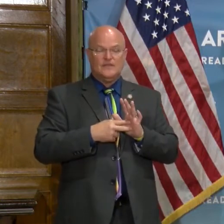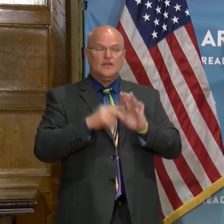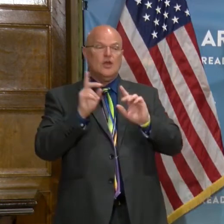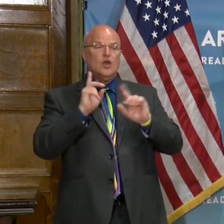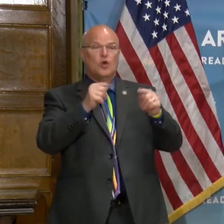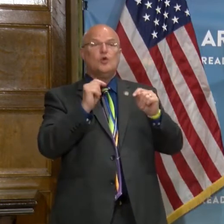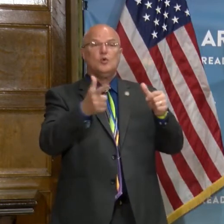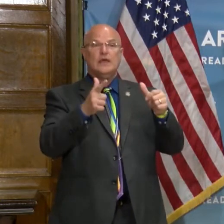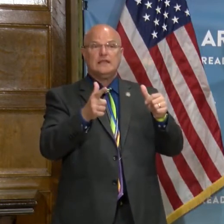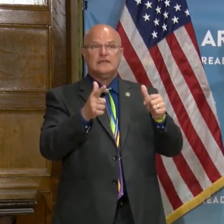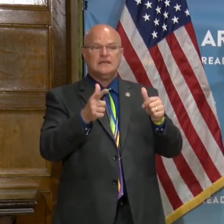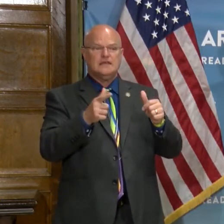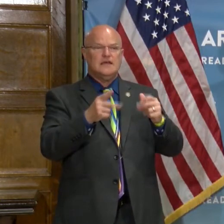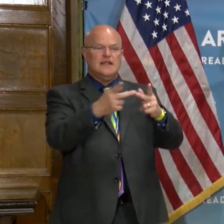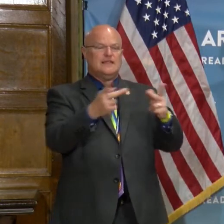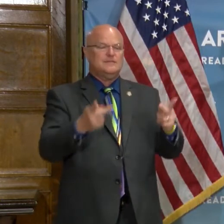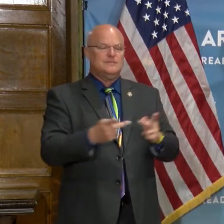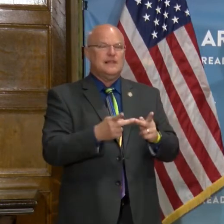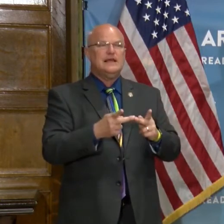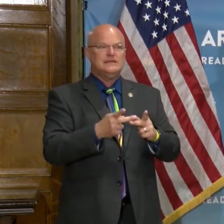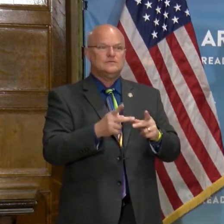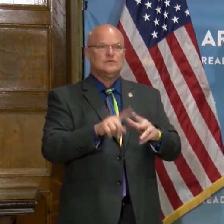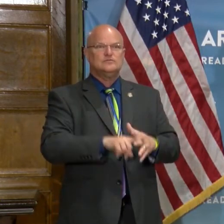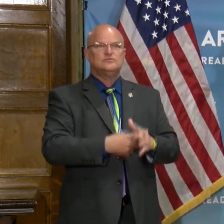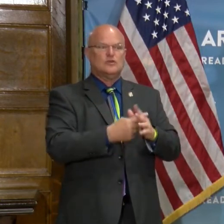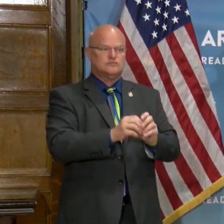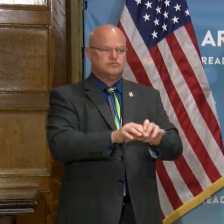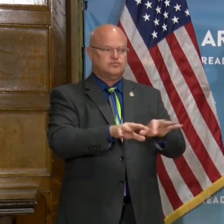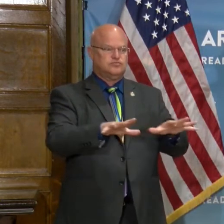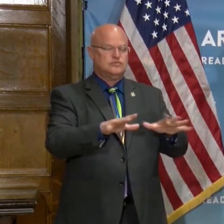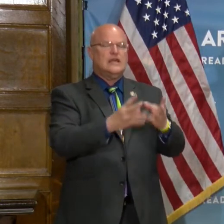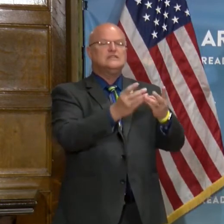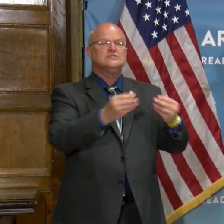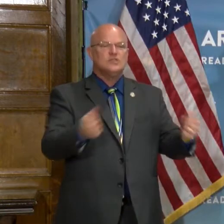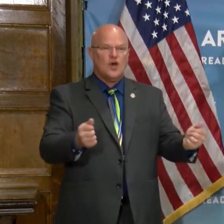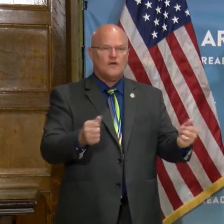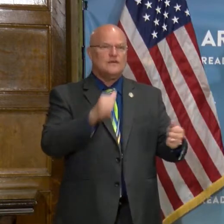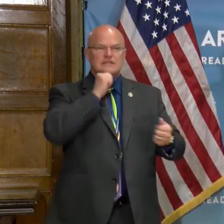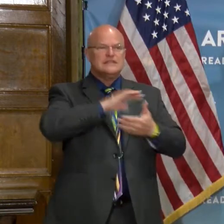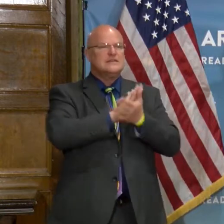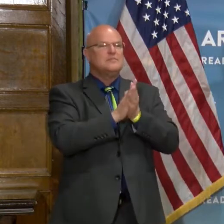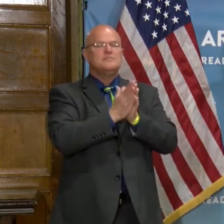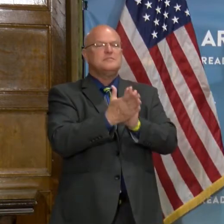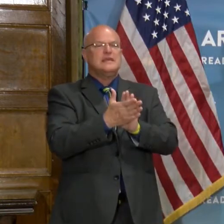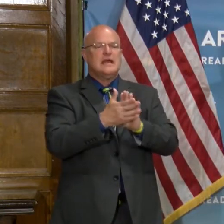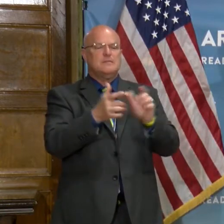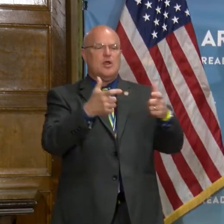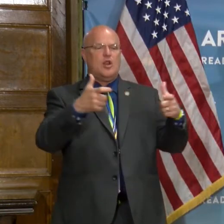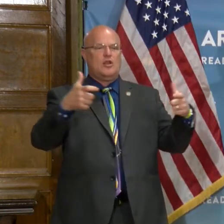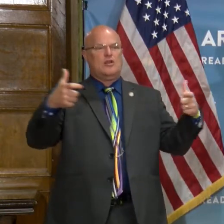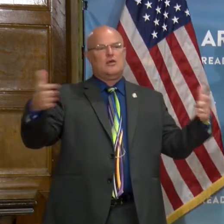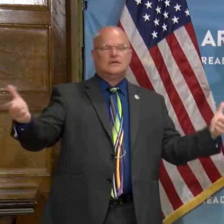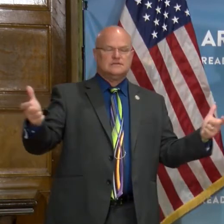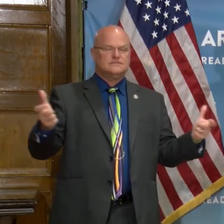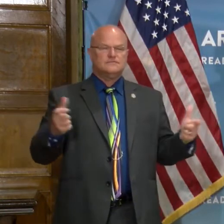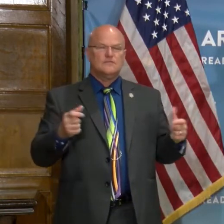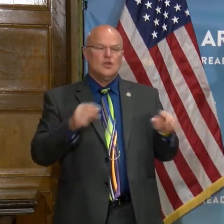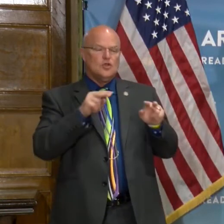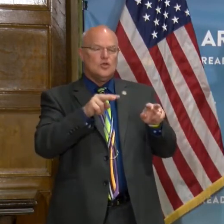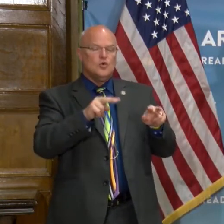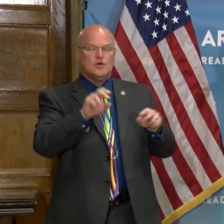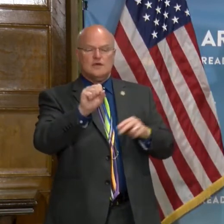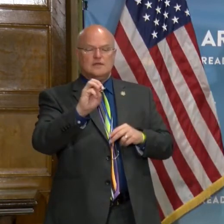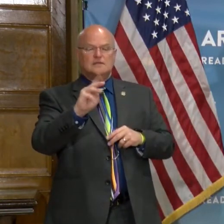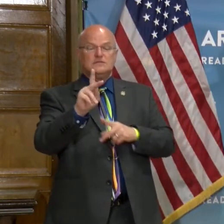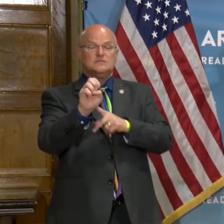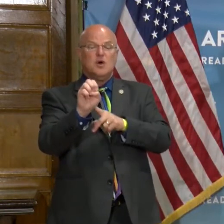going quickly to the scene of the crime and solving it quickly so it doesn't become a large outbreak, looking where there's